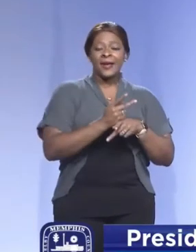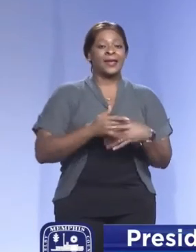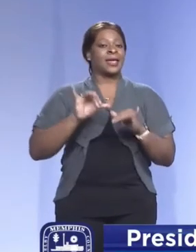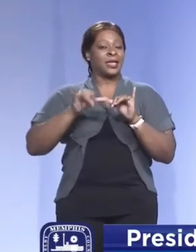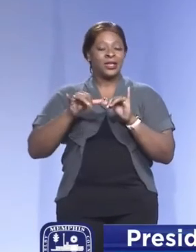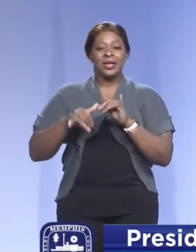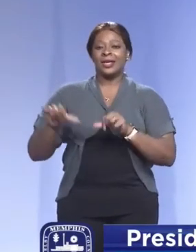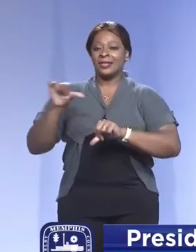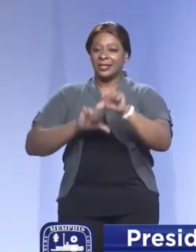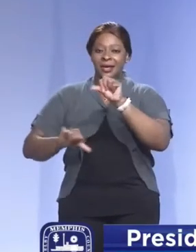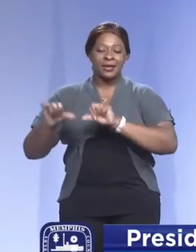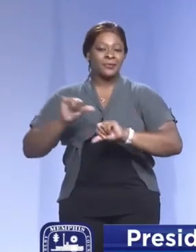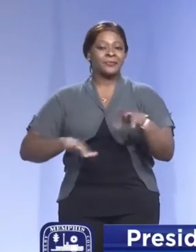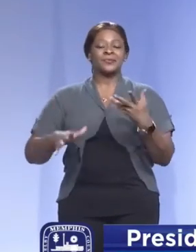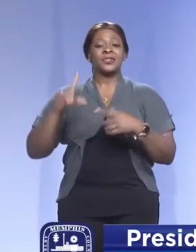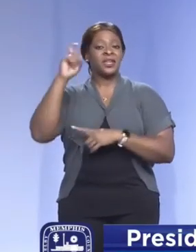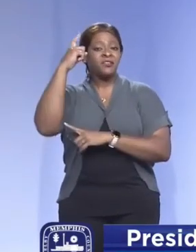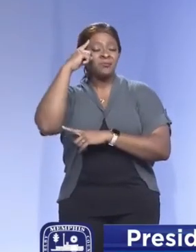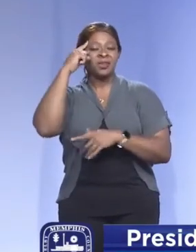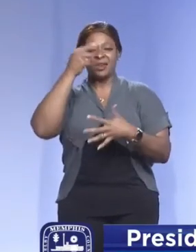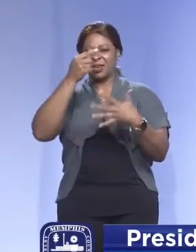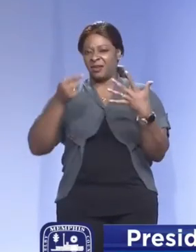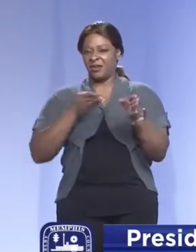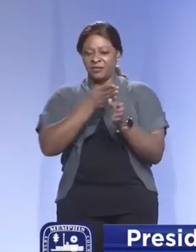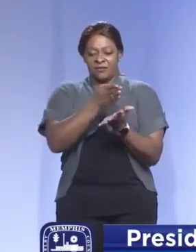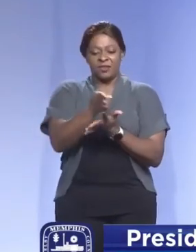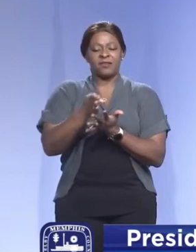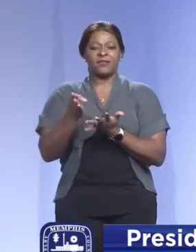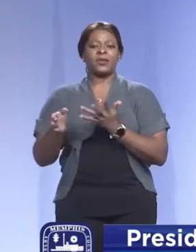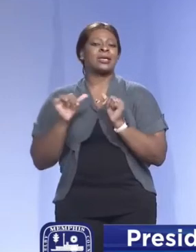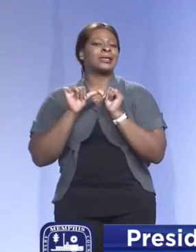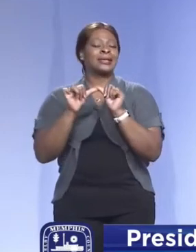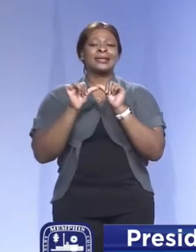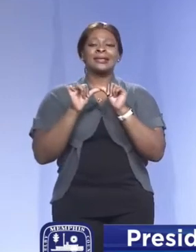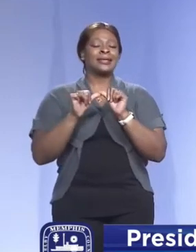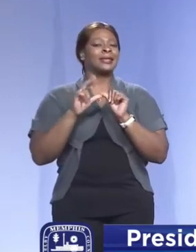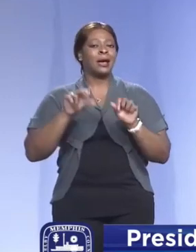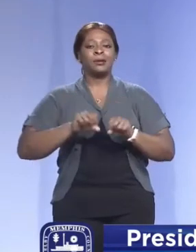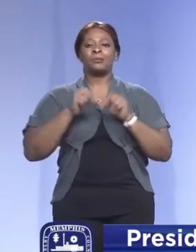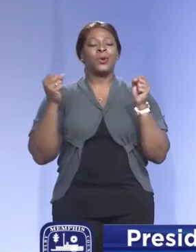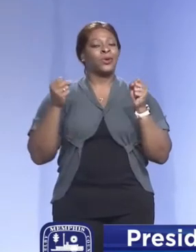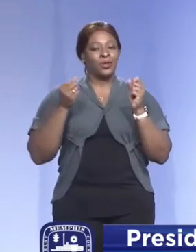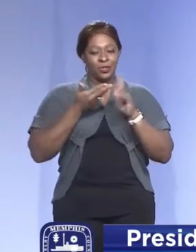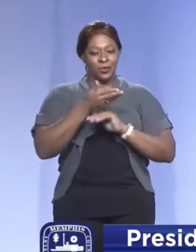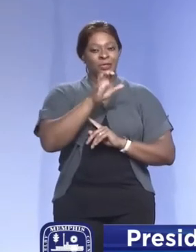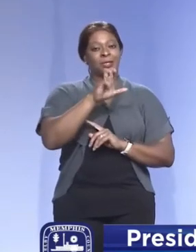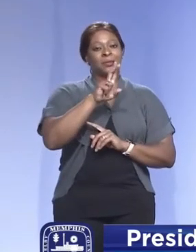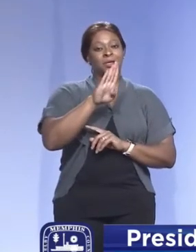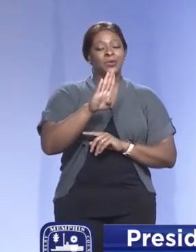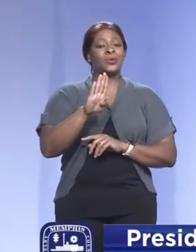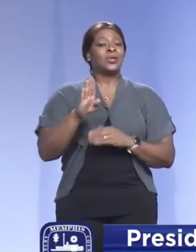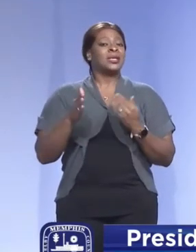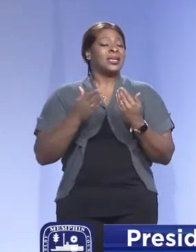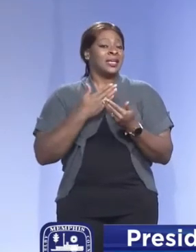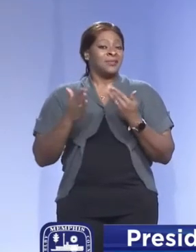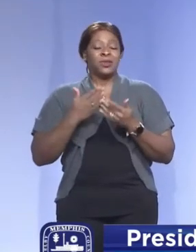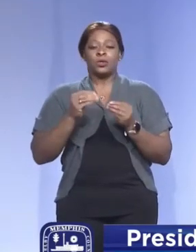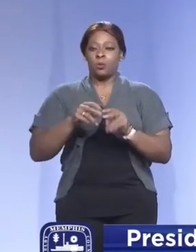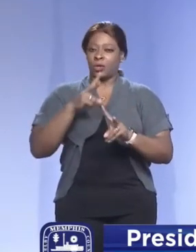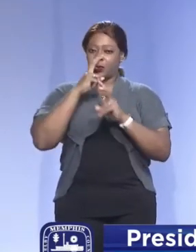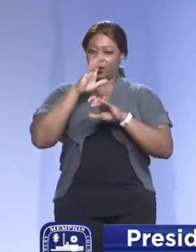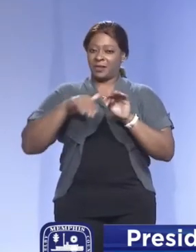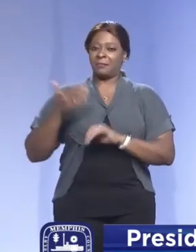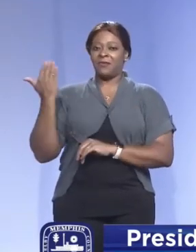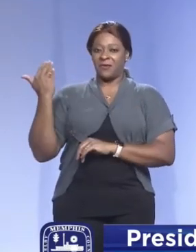sciences, government, or other fields, continues unabated at CBU, even while it looks different than it ever has